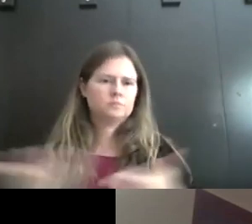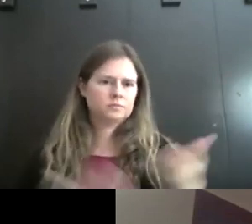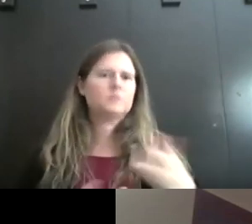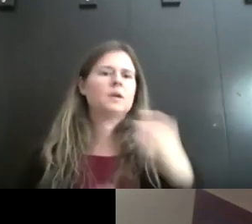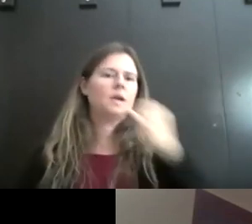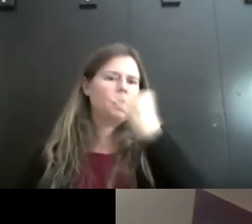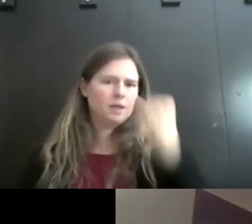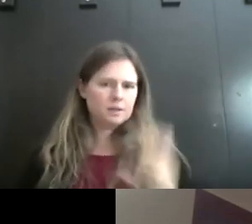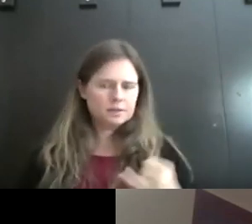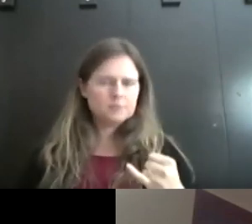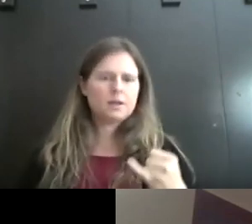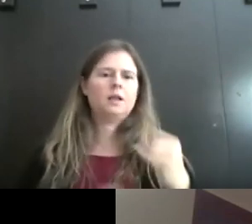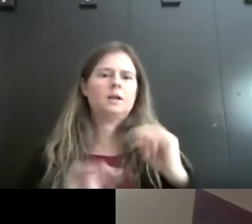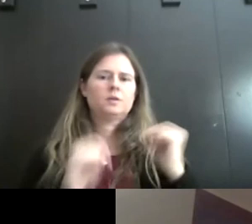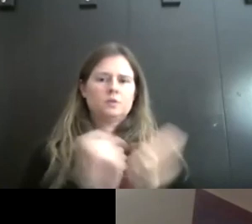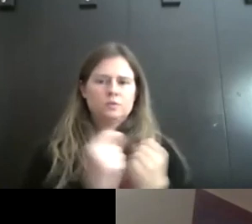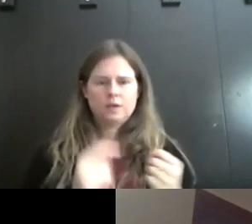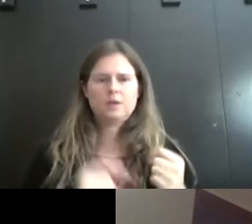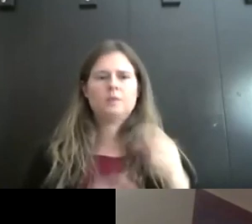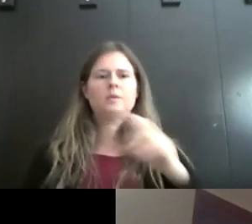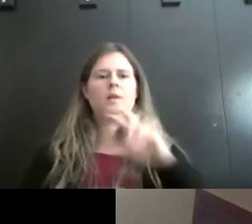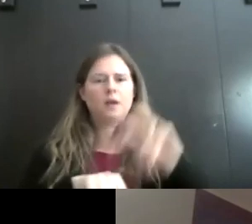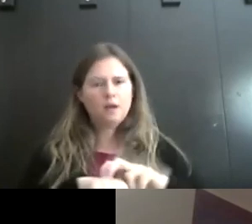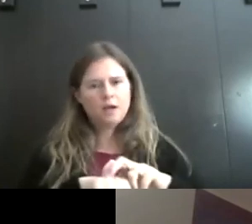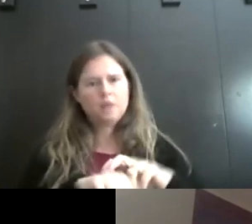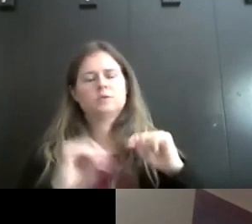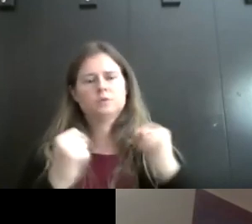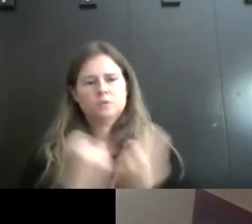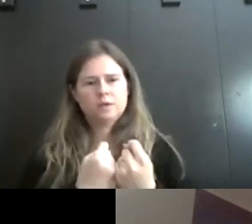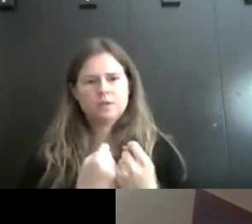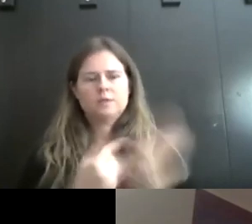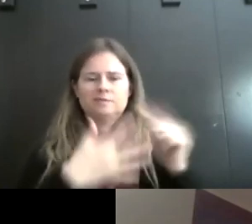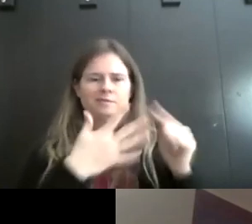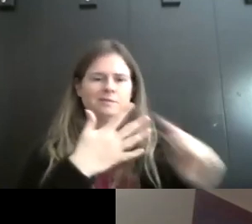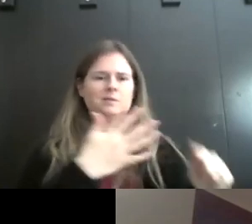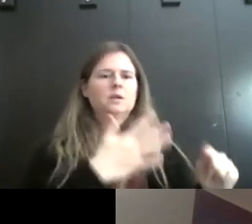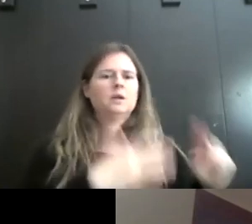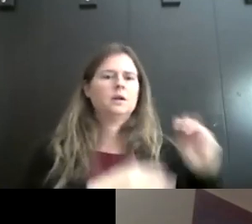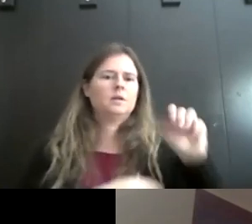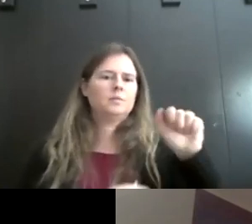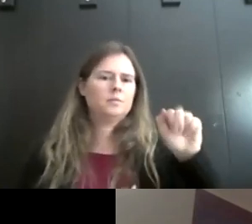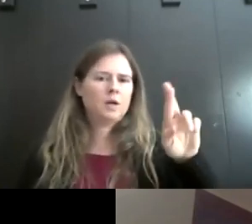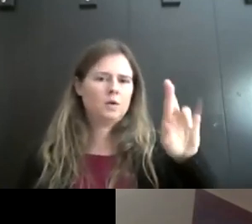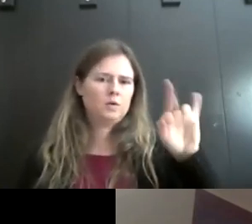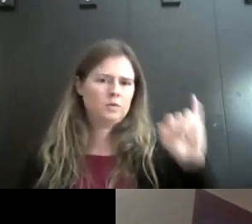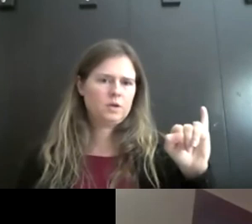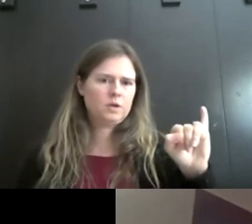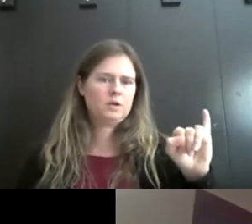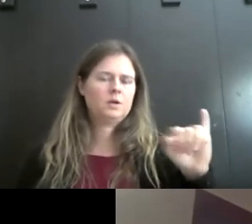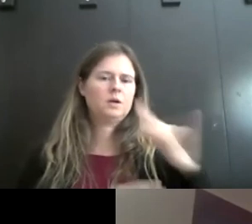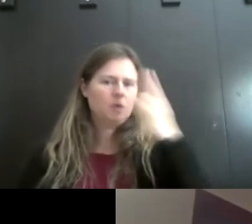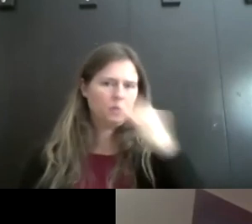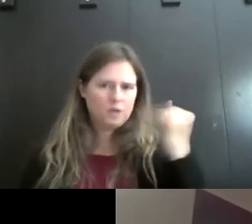the Irish tribal people, and the English tribal people, Maori tribal people, Hawaiian tribal